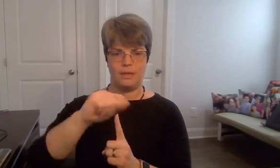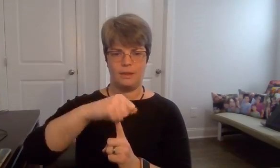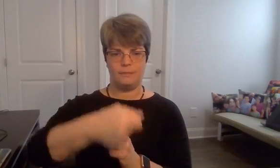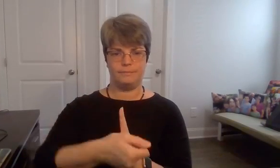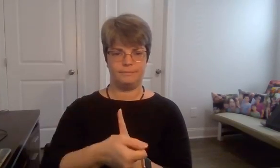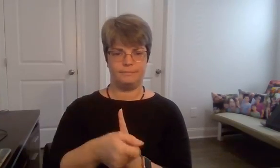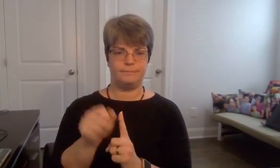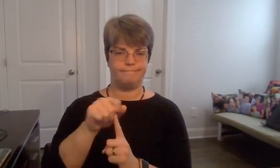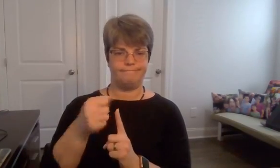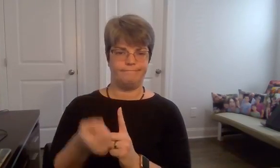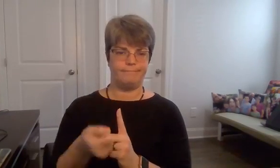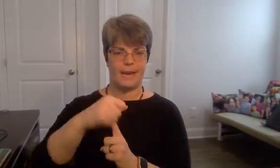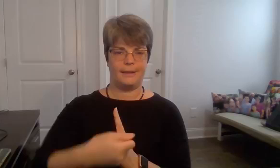it. Banana.